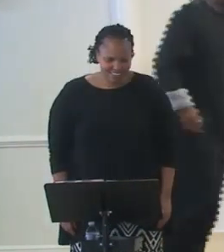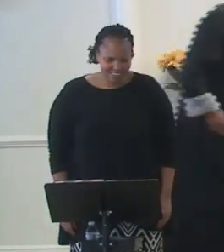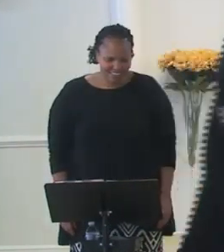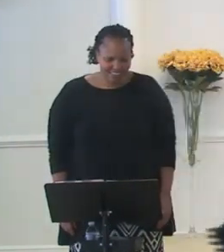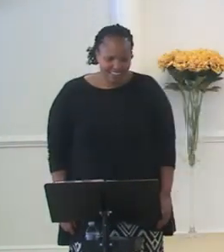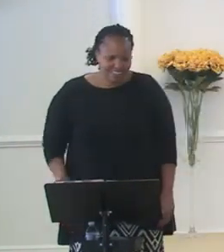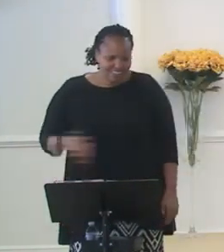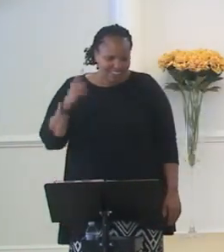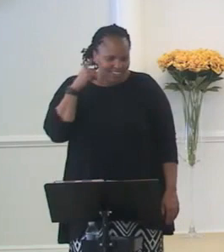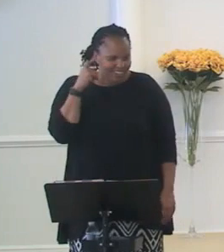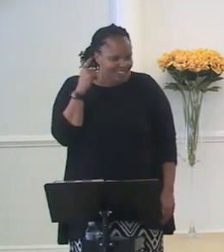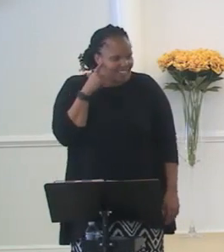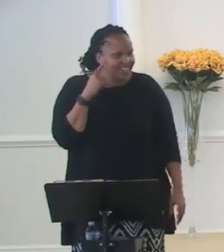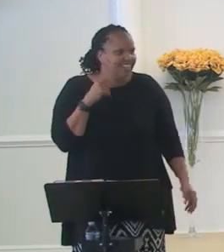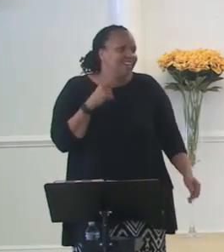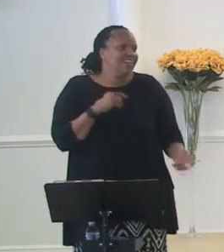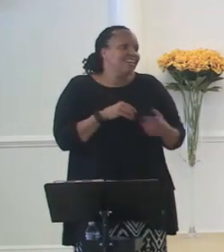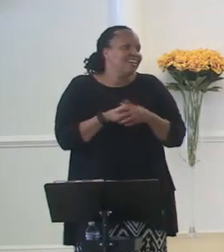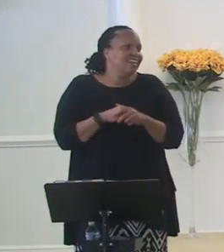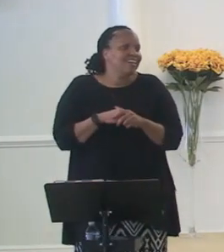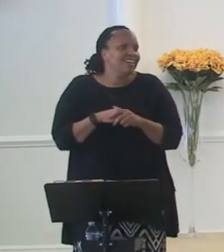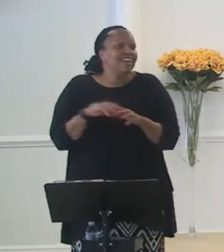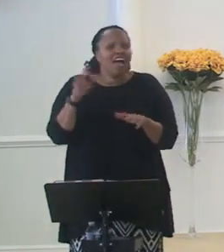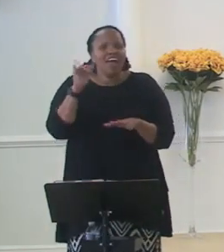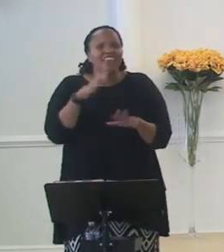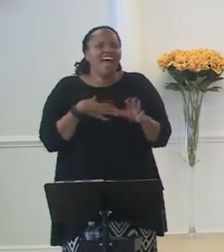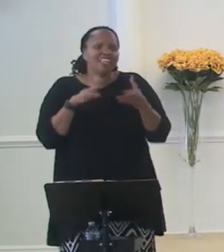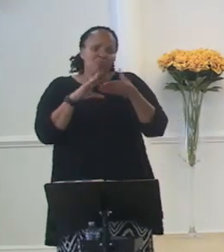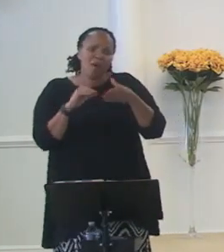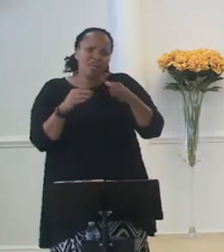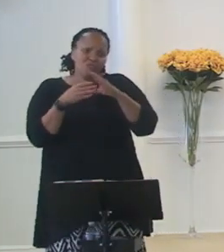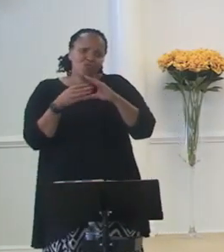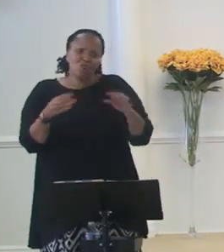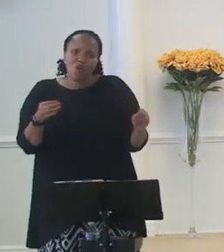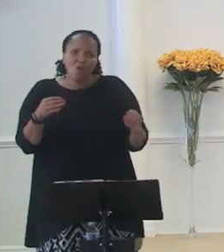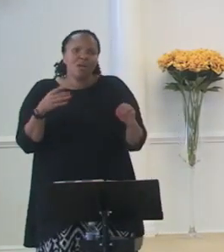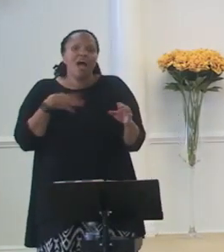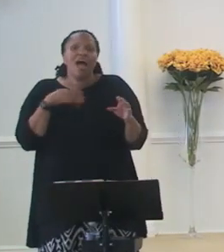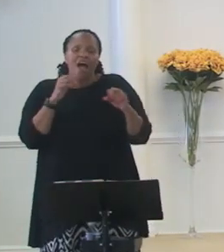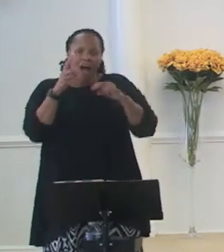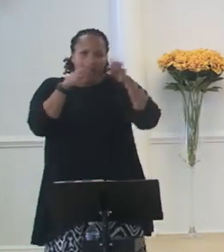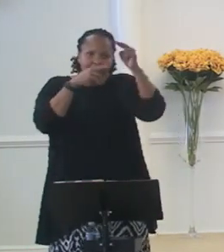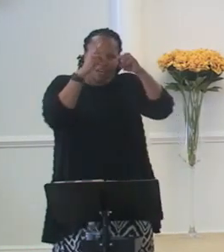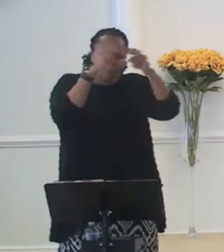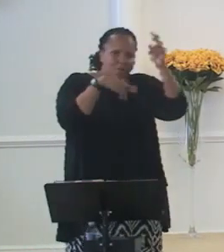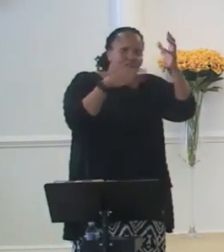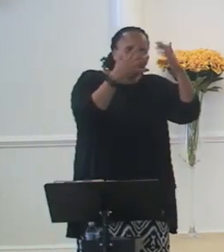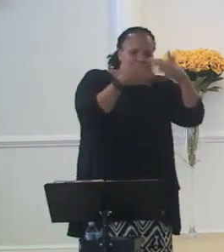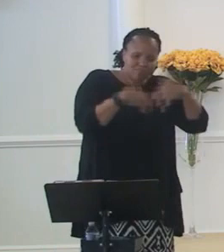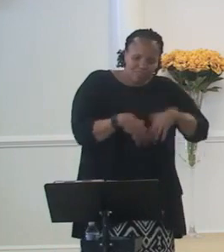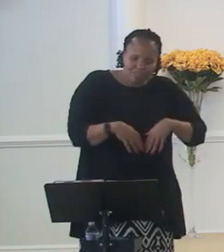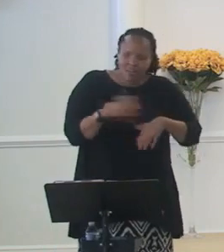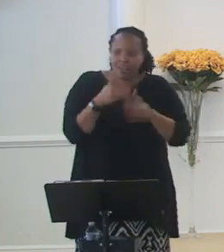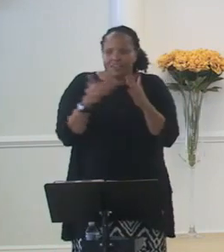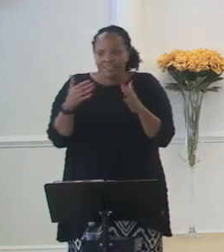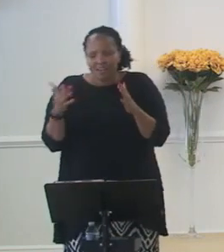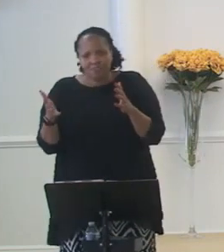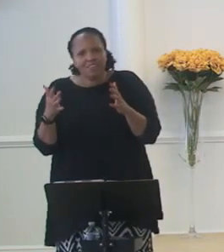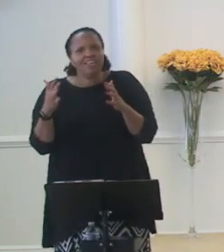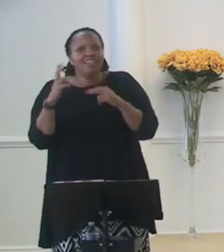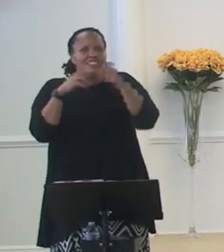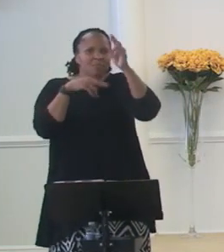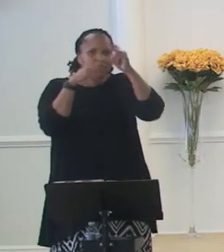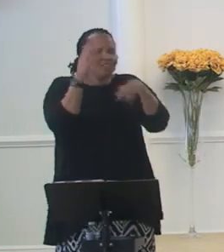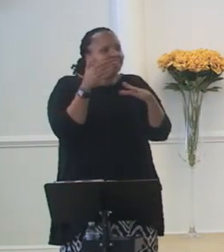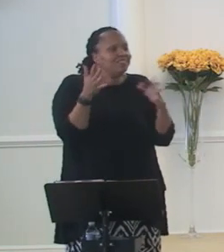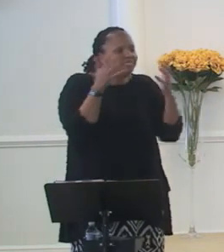Just look at somebody and say, that's a drama of brokenness. That's my storyline. I get built up, I get broken down. Some things he build up, some things he breaking down. But